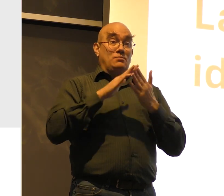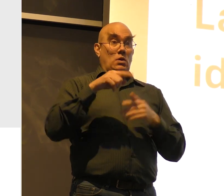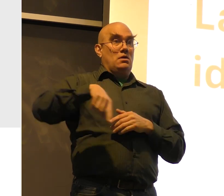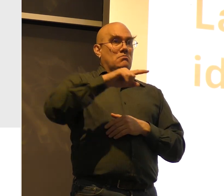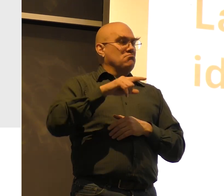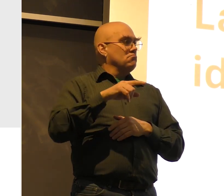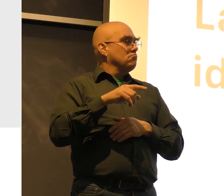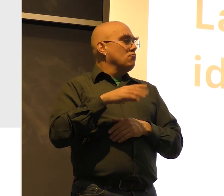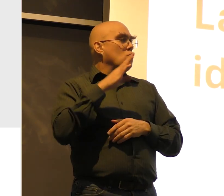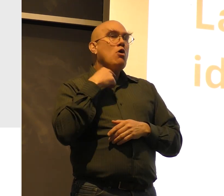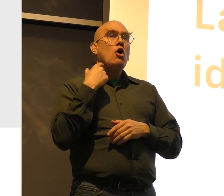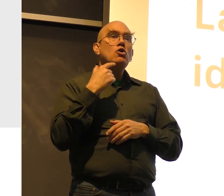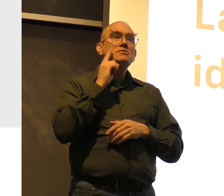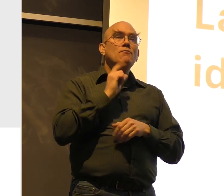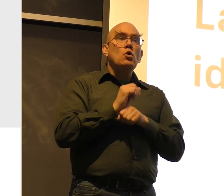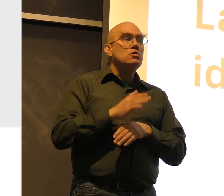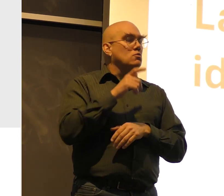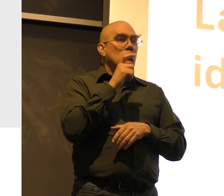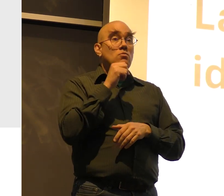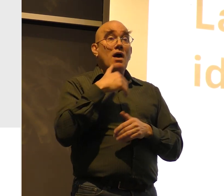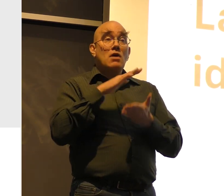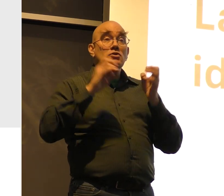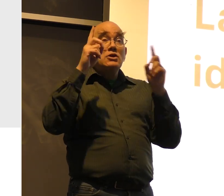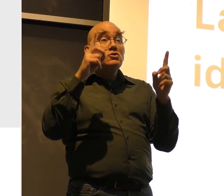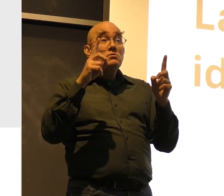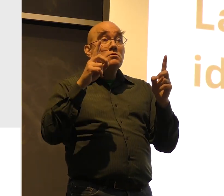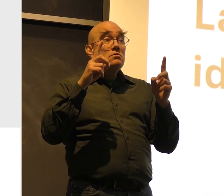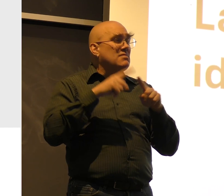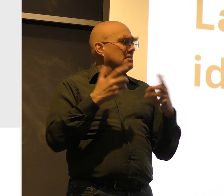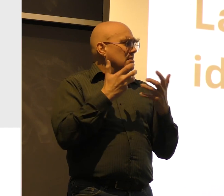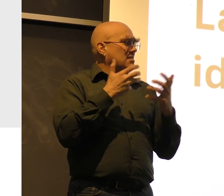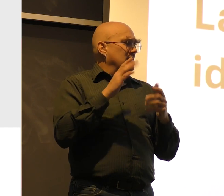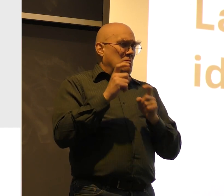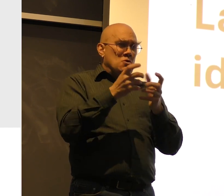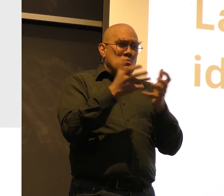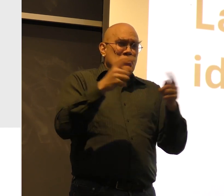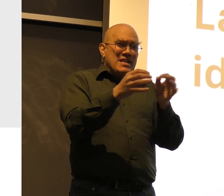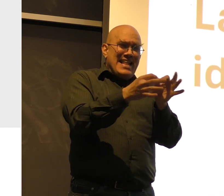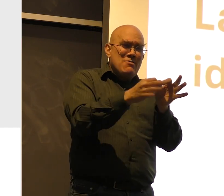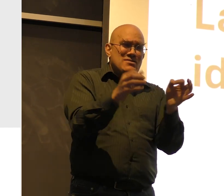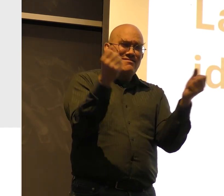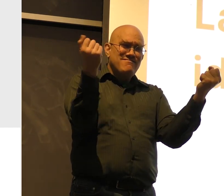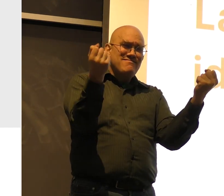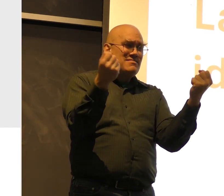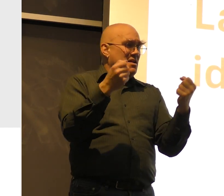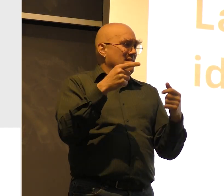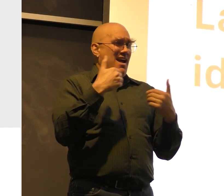And grassroots deaf people, blue-collar deaf workers who don't have a college education, but still contribute so much in their